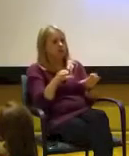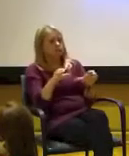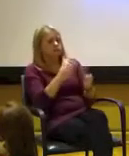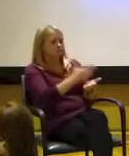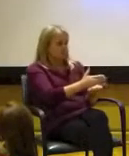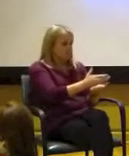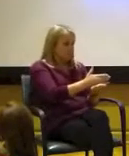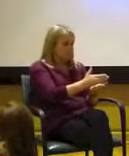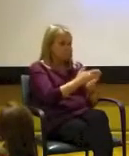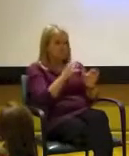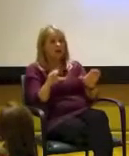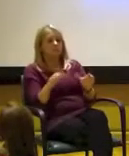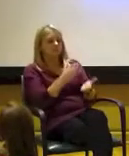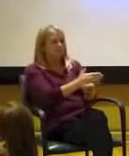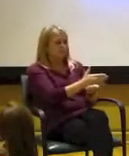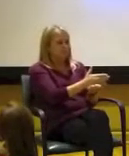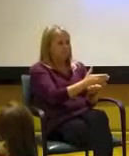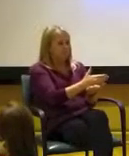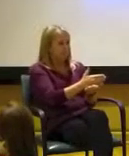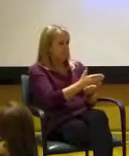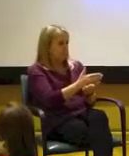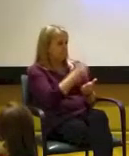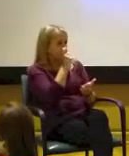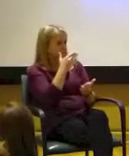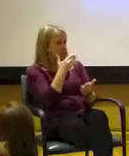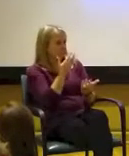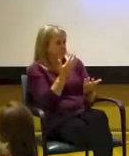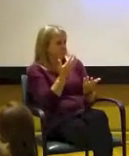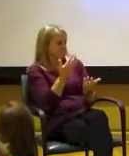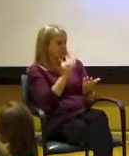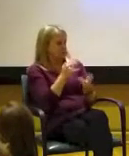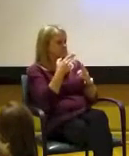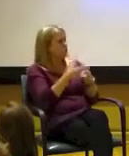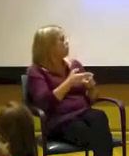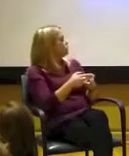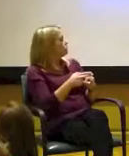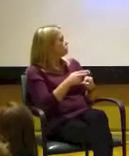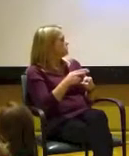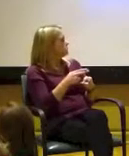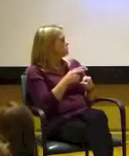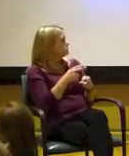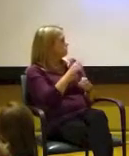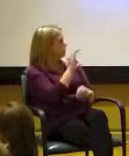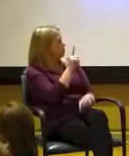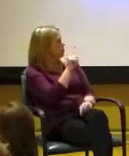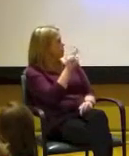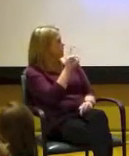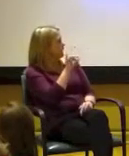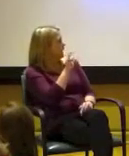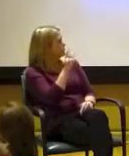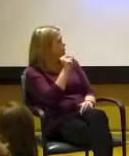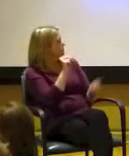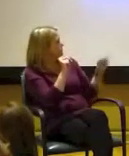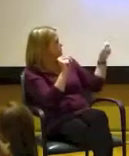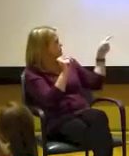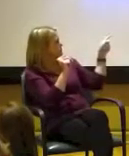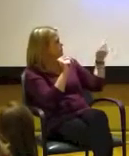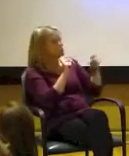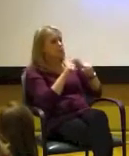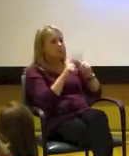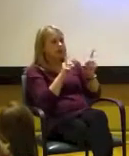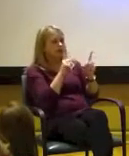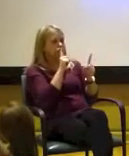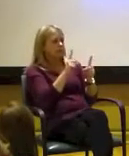makes you better. And we call that claudication, neurogenic claudication. But it's a